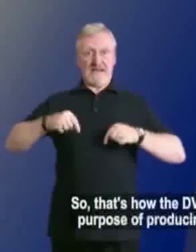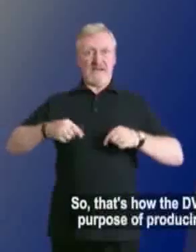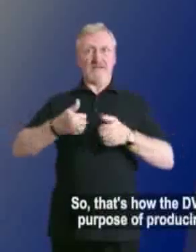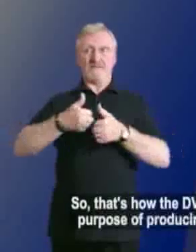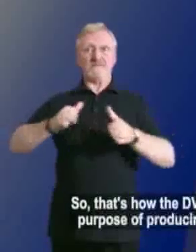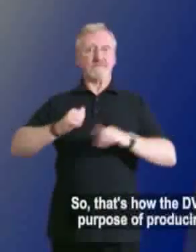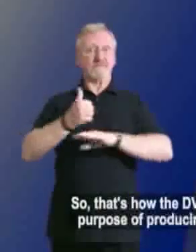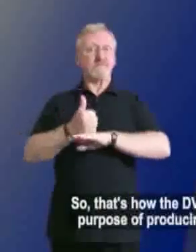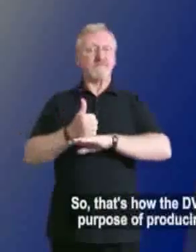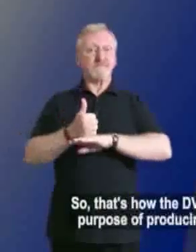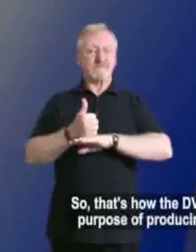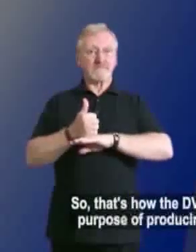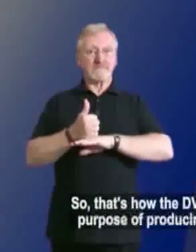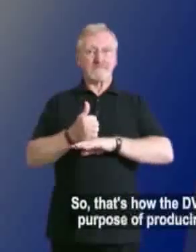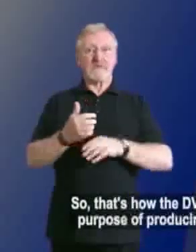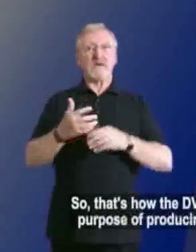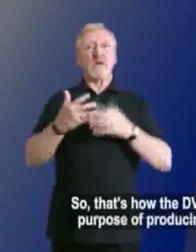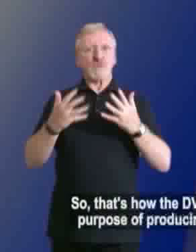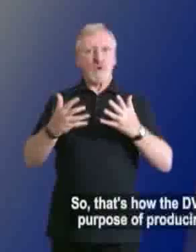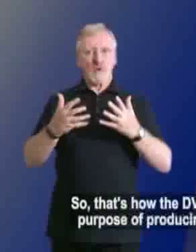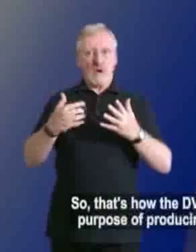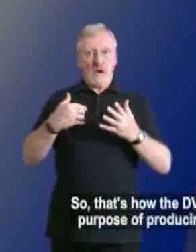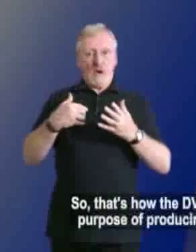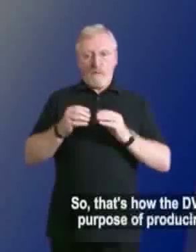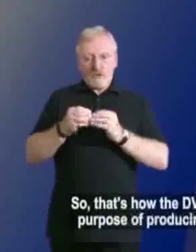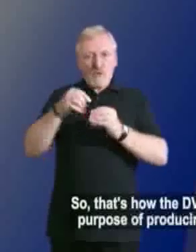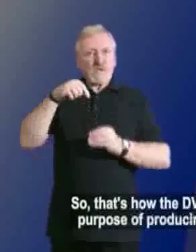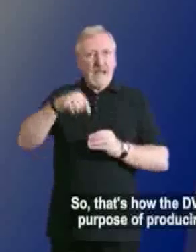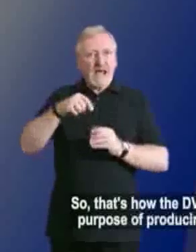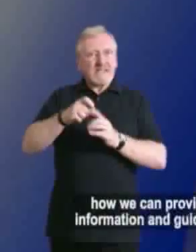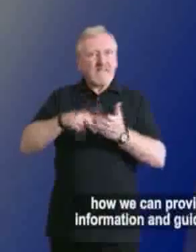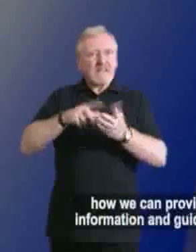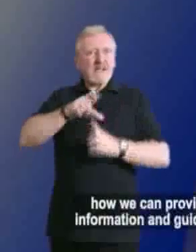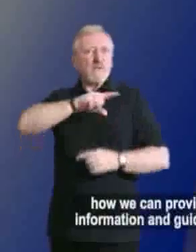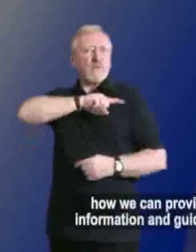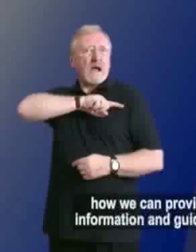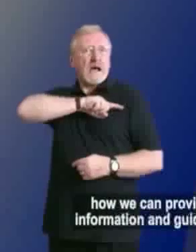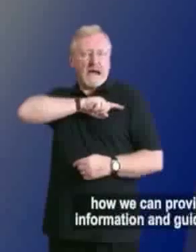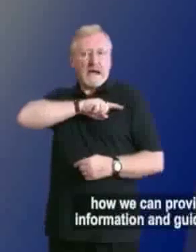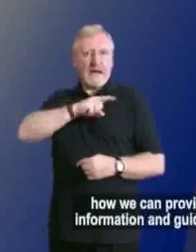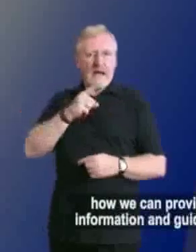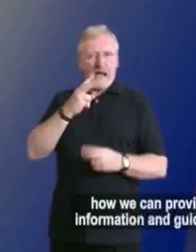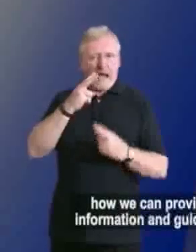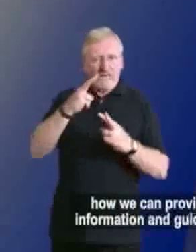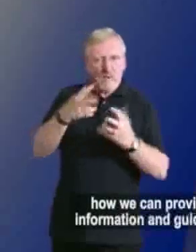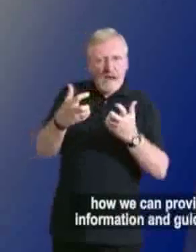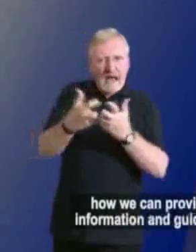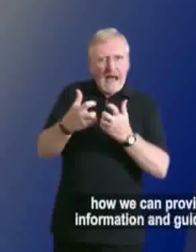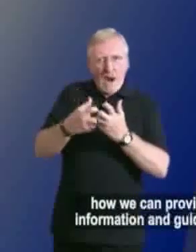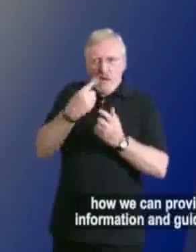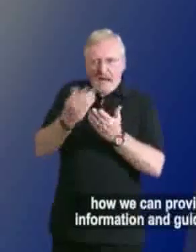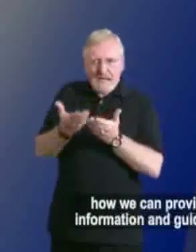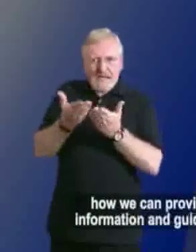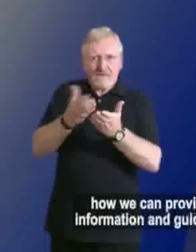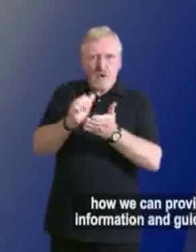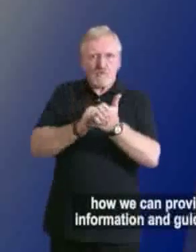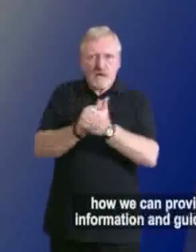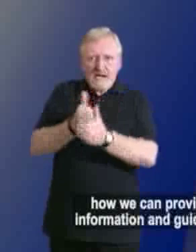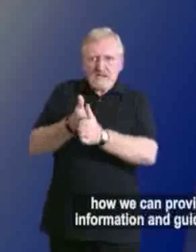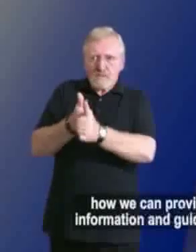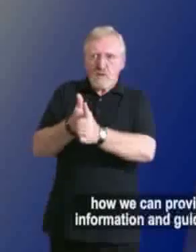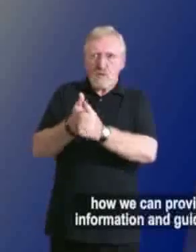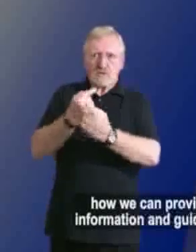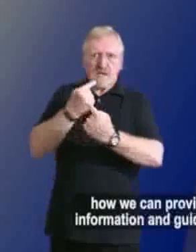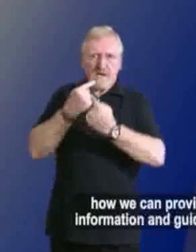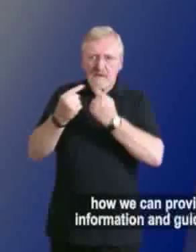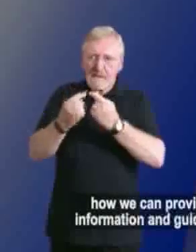about. So the purpose of producing this DVD was to look at how we can provide appropriate support, information and